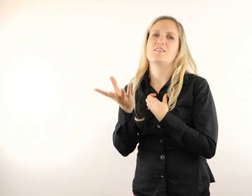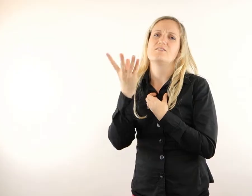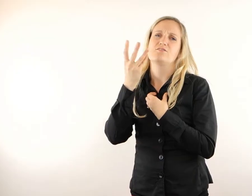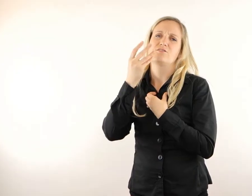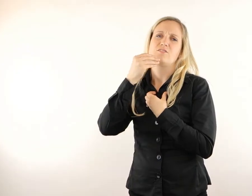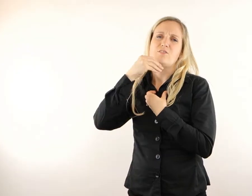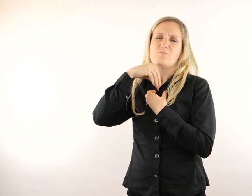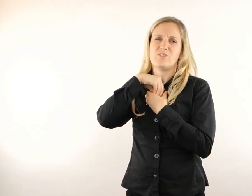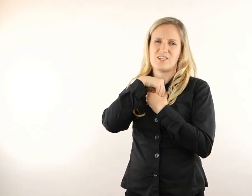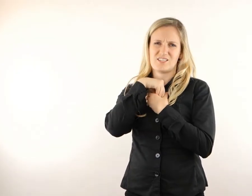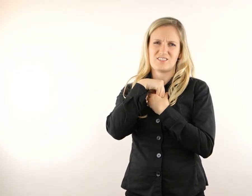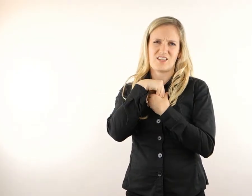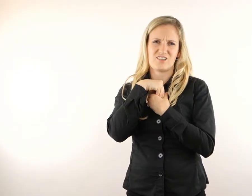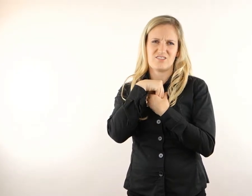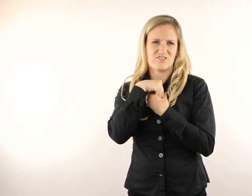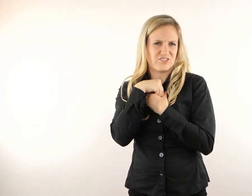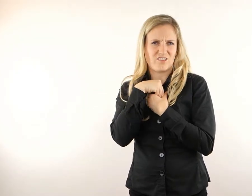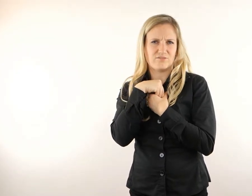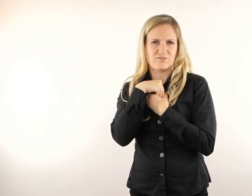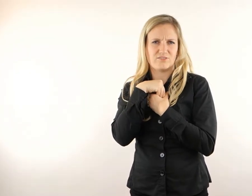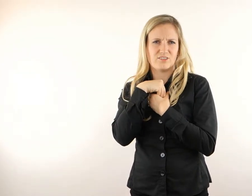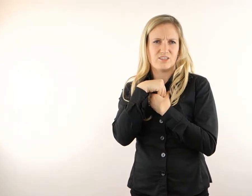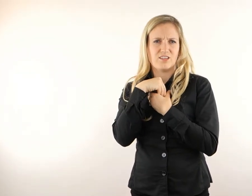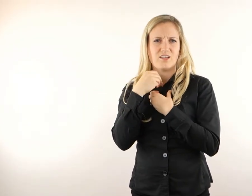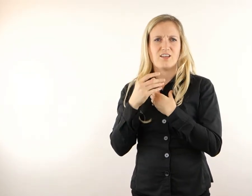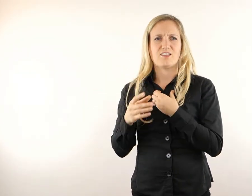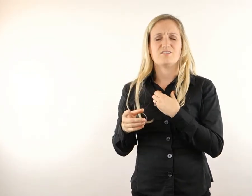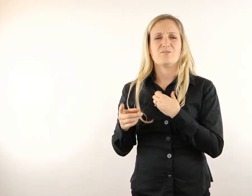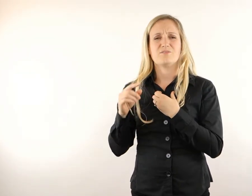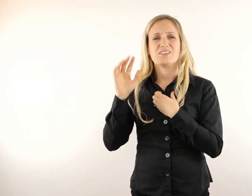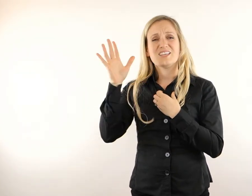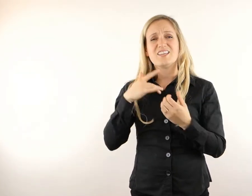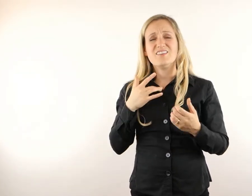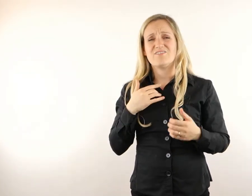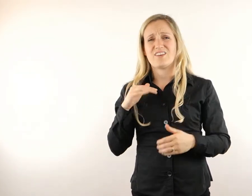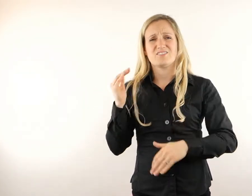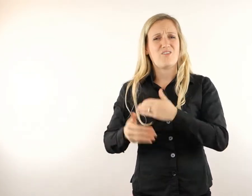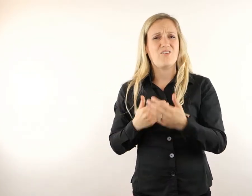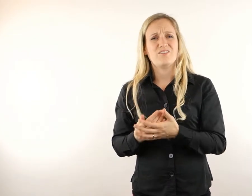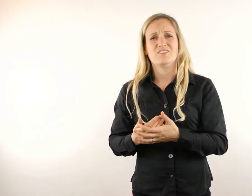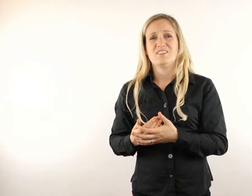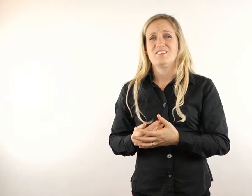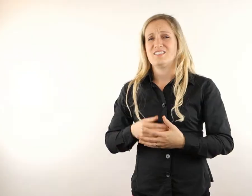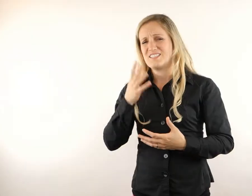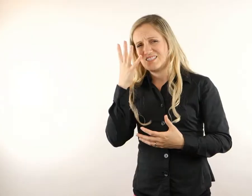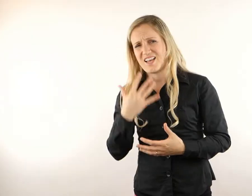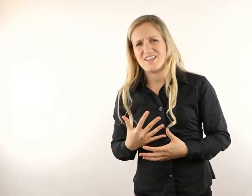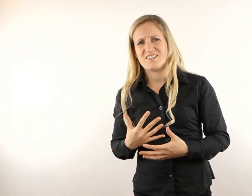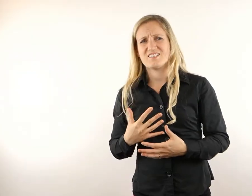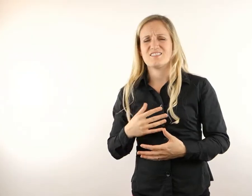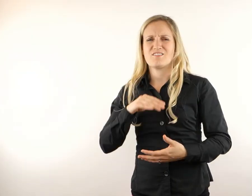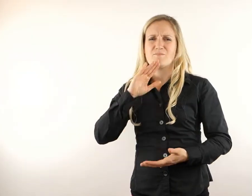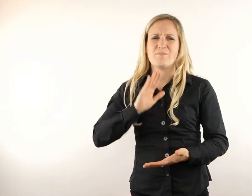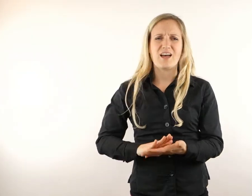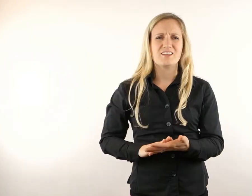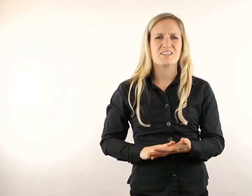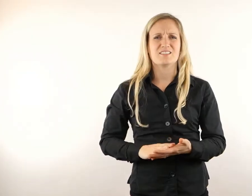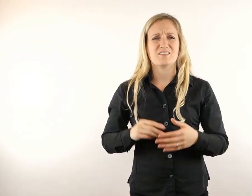then you're putting it inside yourself. And so he felt all the sadness and the badness and